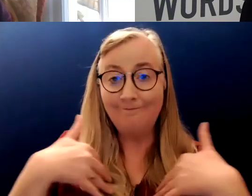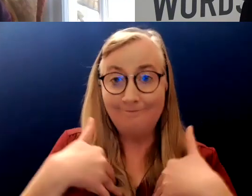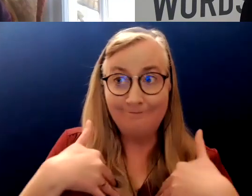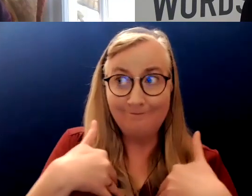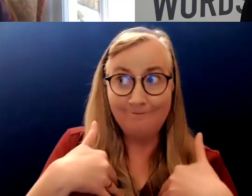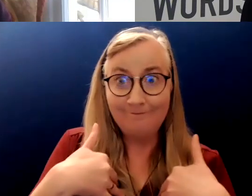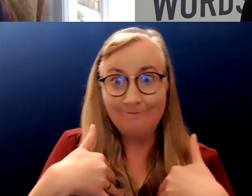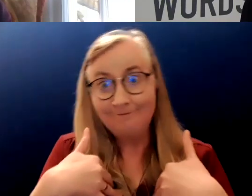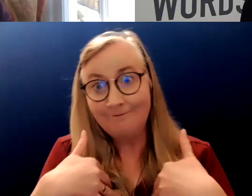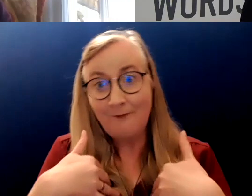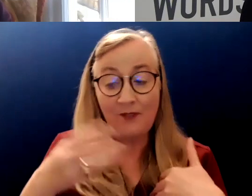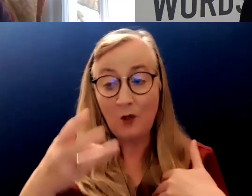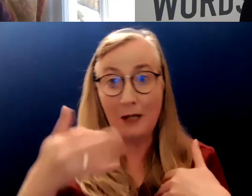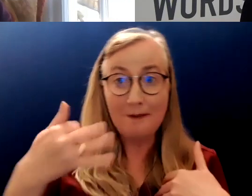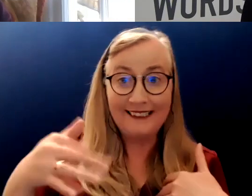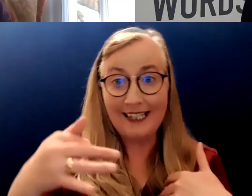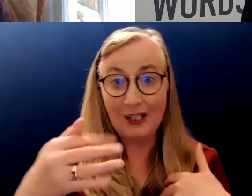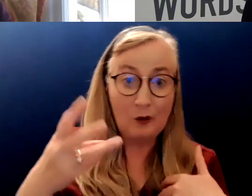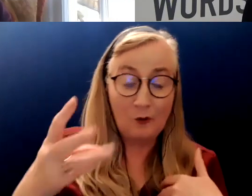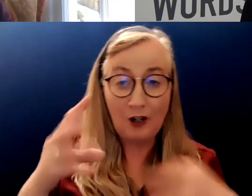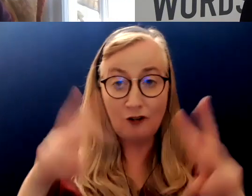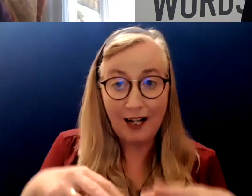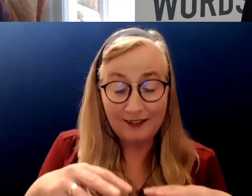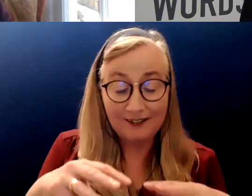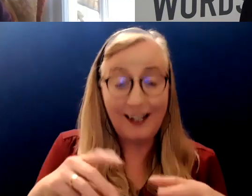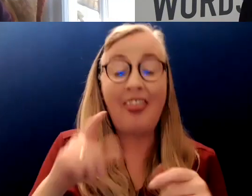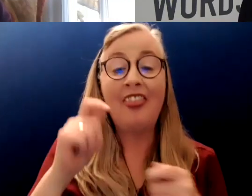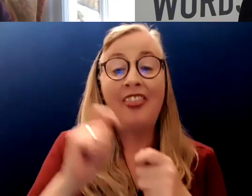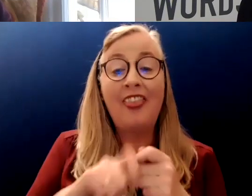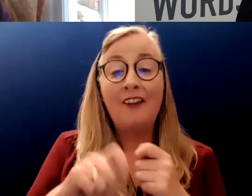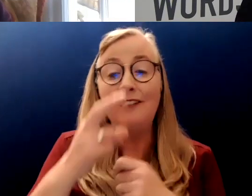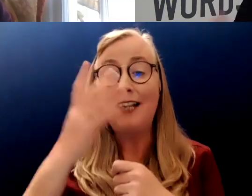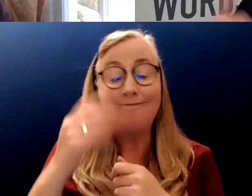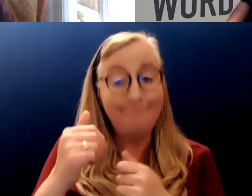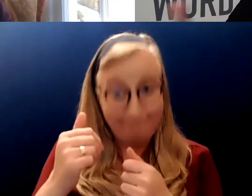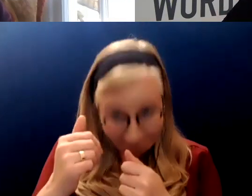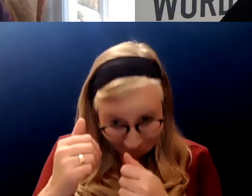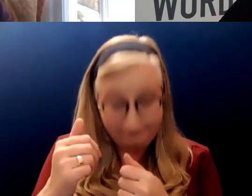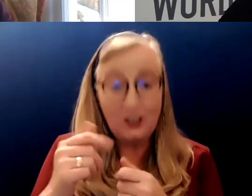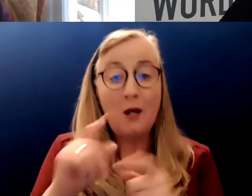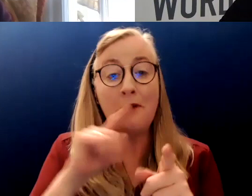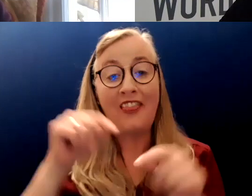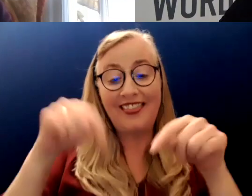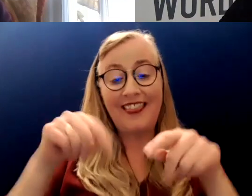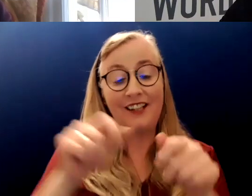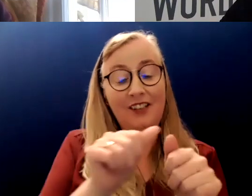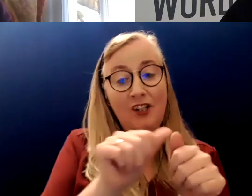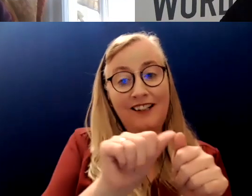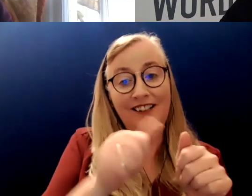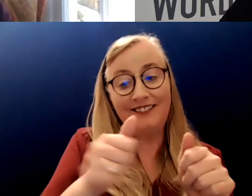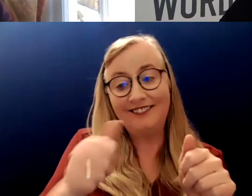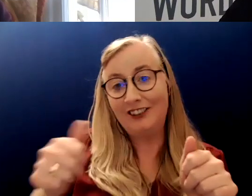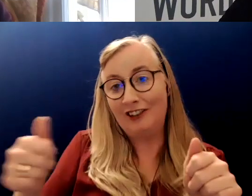mistake, get it wrong. And what I want to do, I suppose, with this series of conversations that I'm